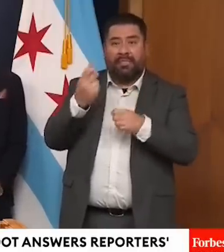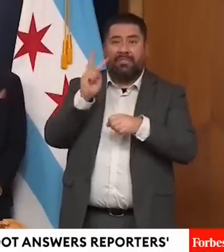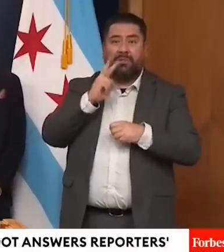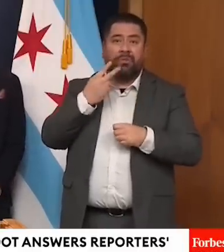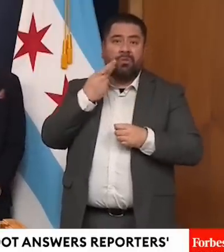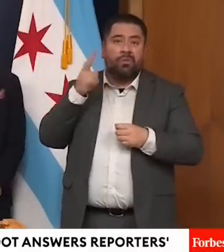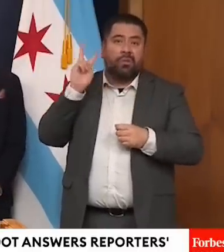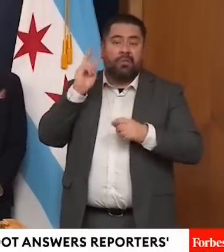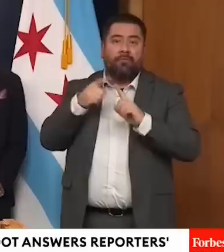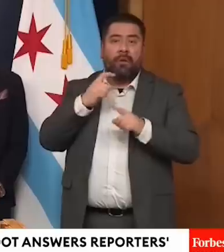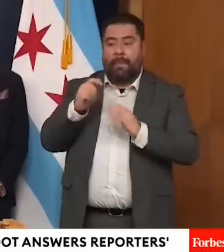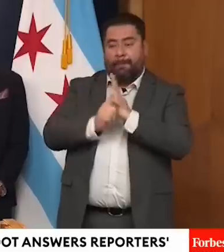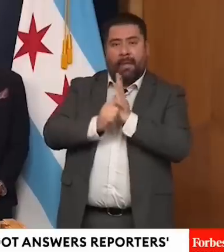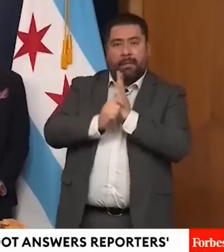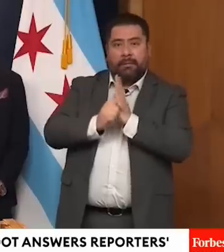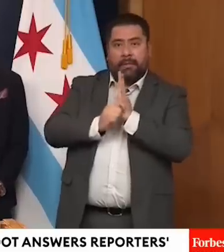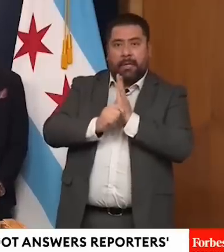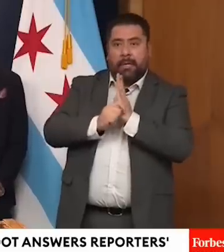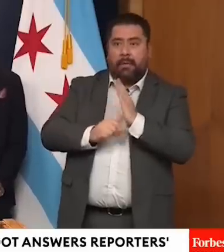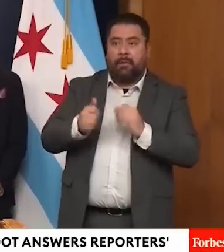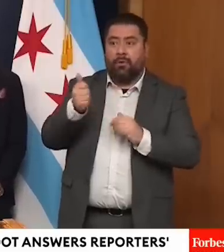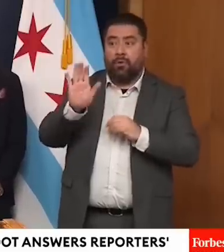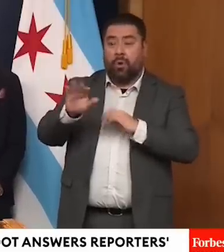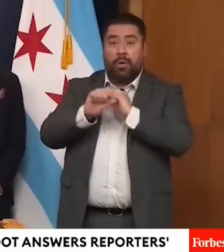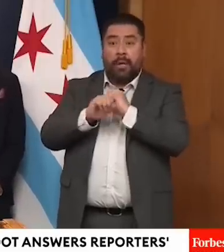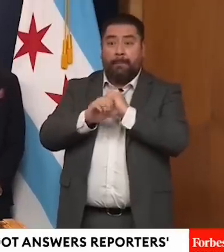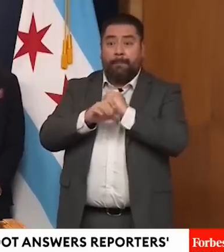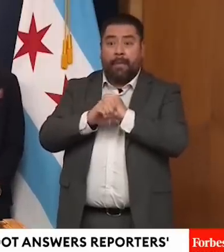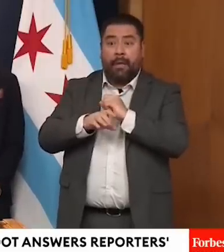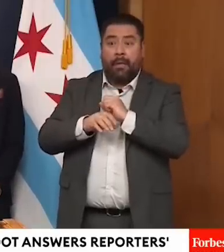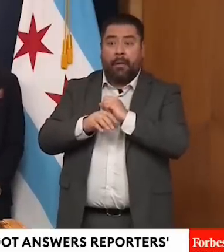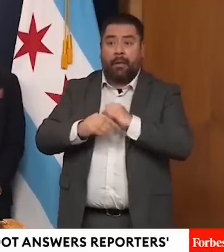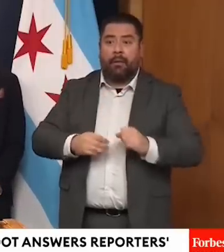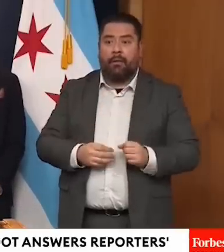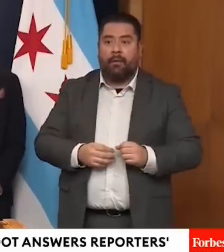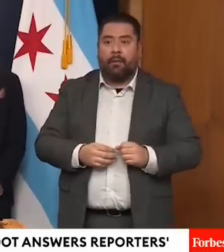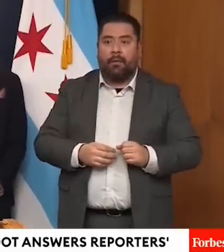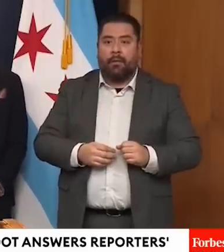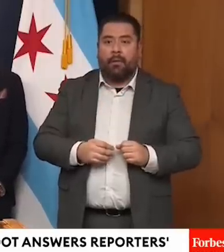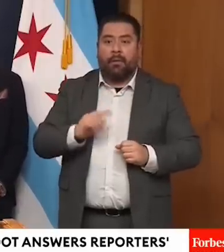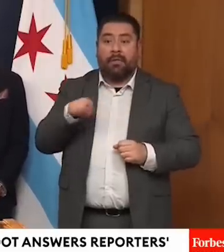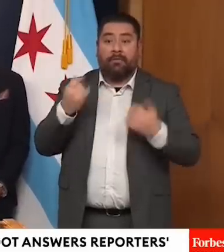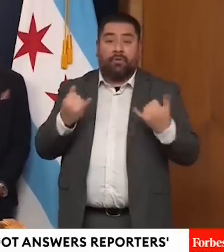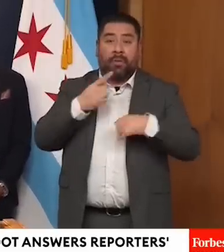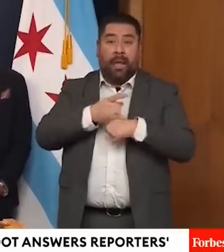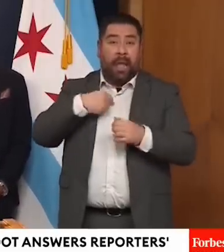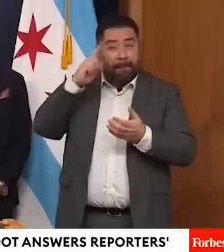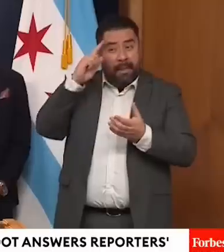ago from Indigo Magazine that your campaign team was touting just as of today, I